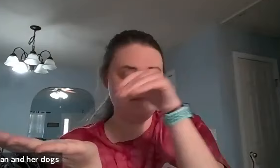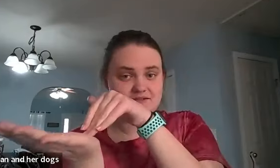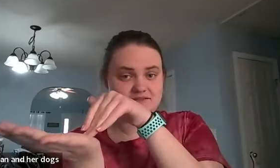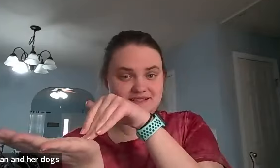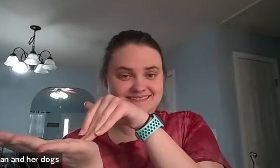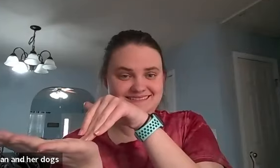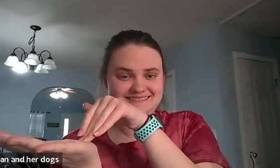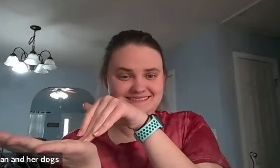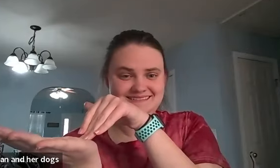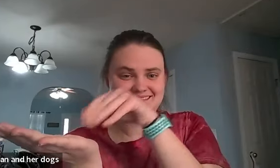5,000,